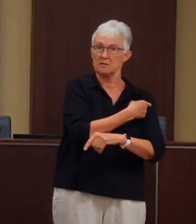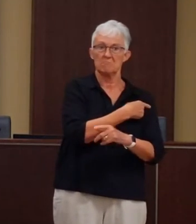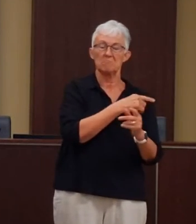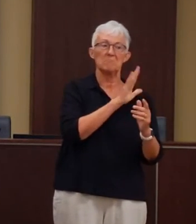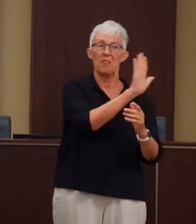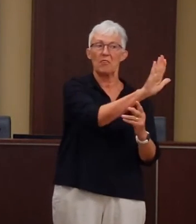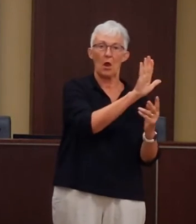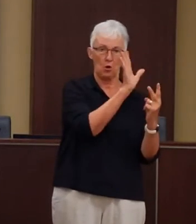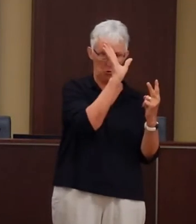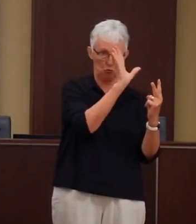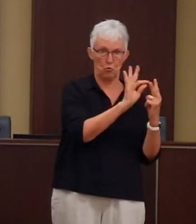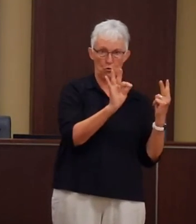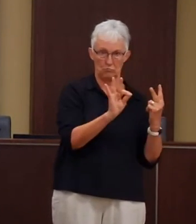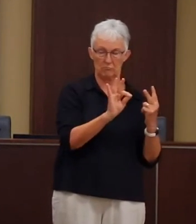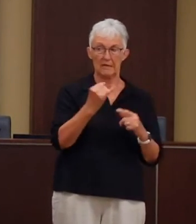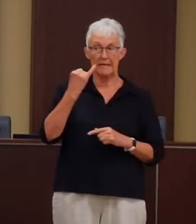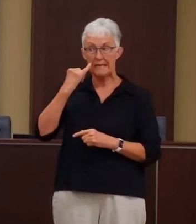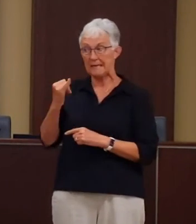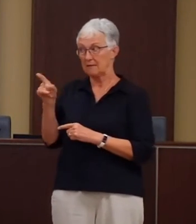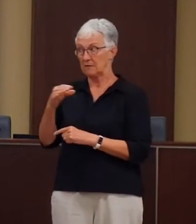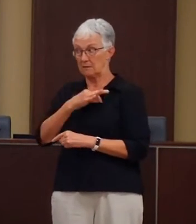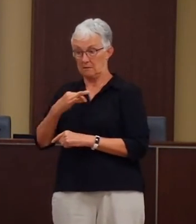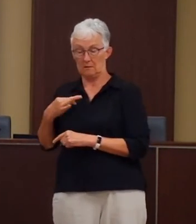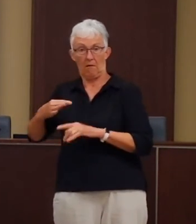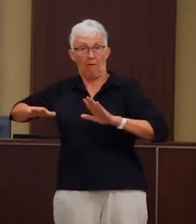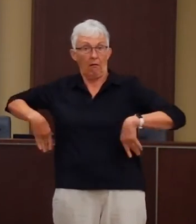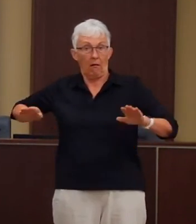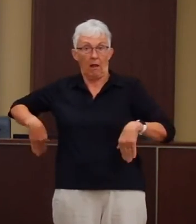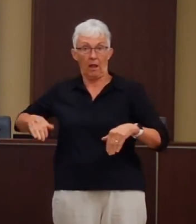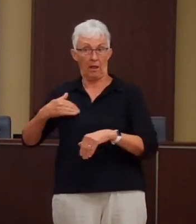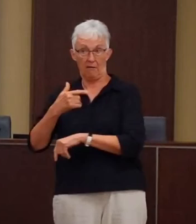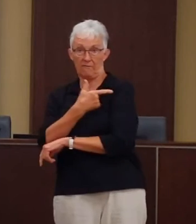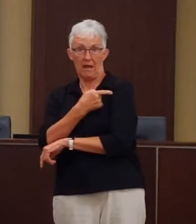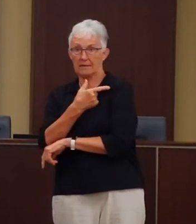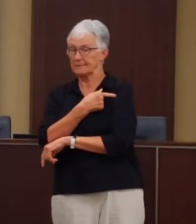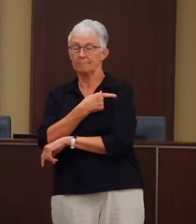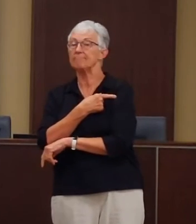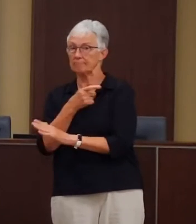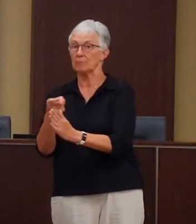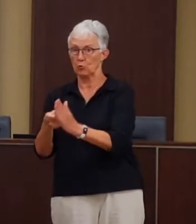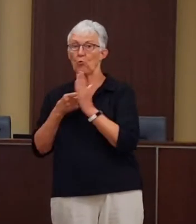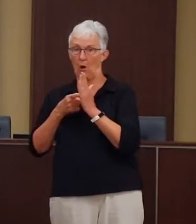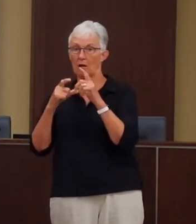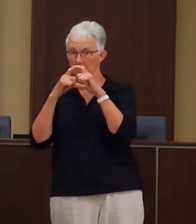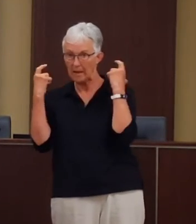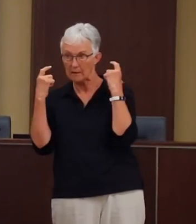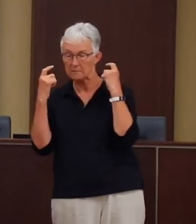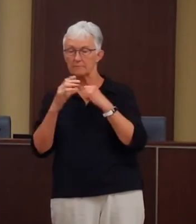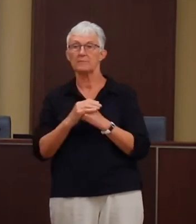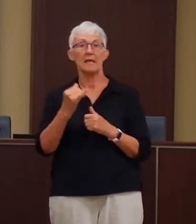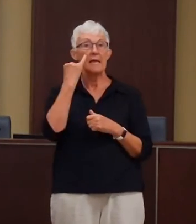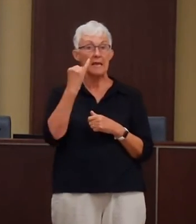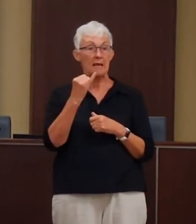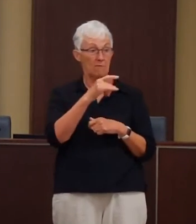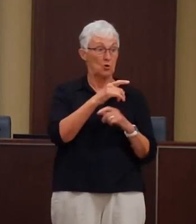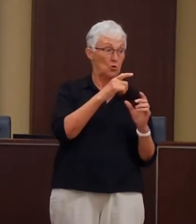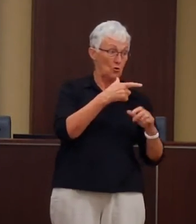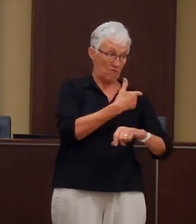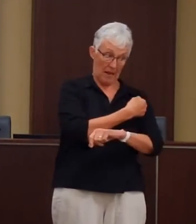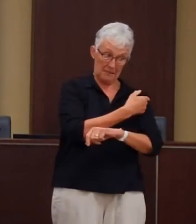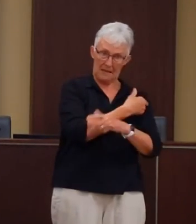staff who are not fully vaccinated. Those who are fully vaccinated may choose to wear a face covering. And